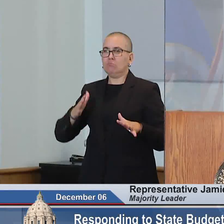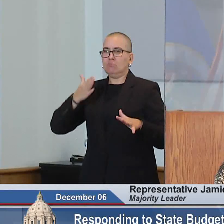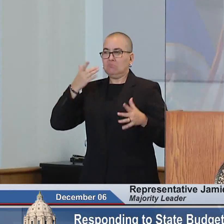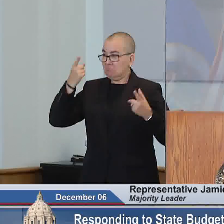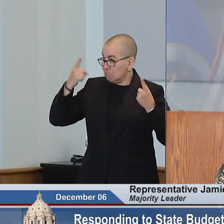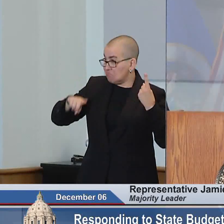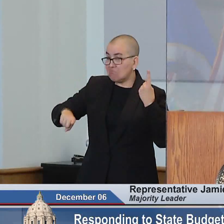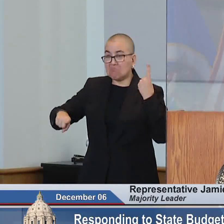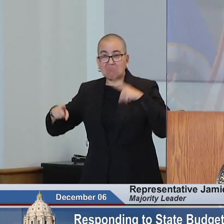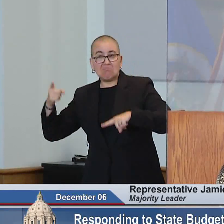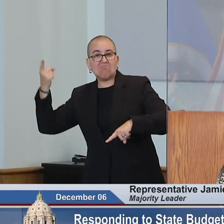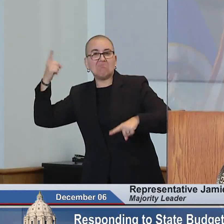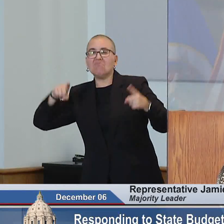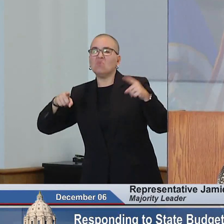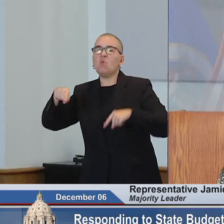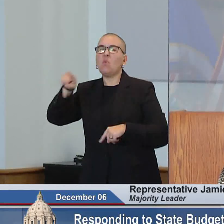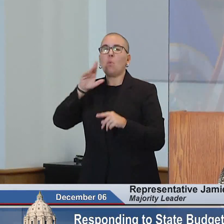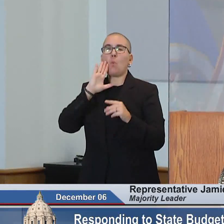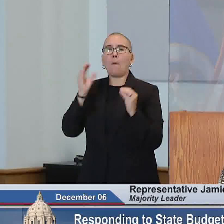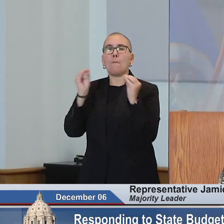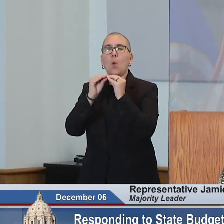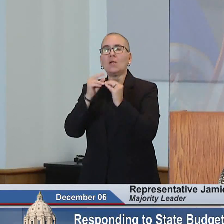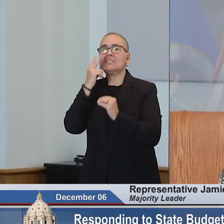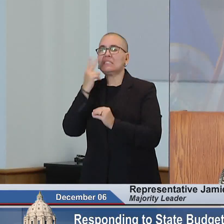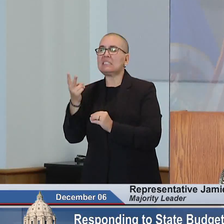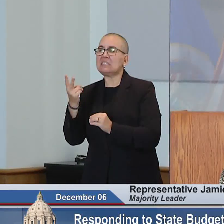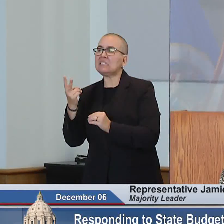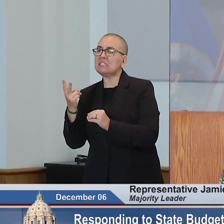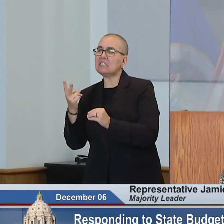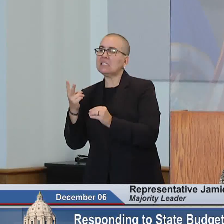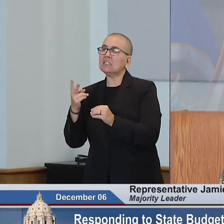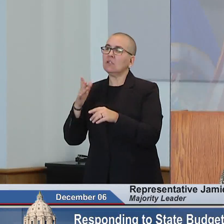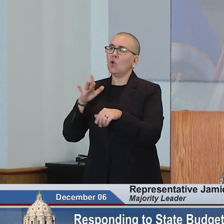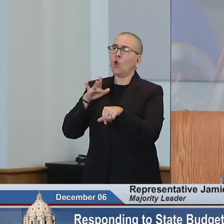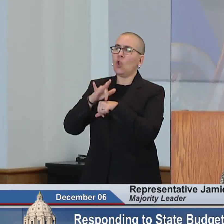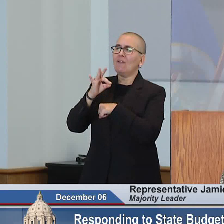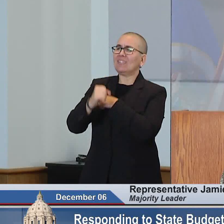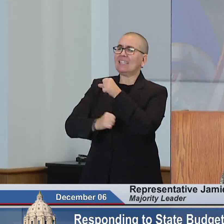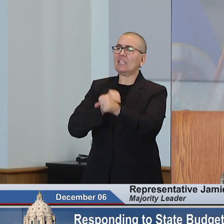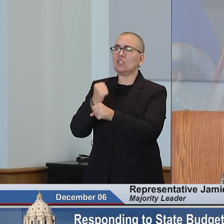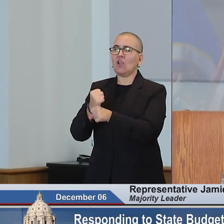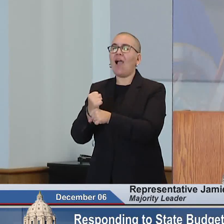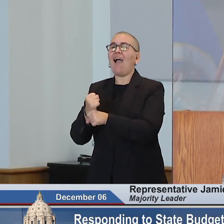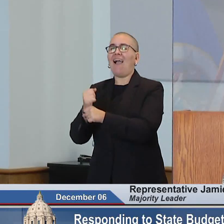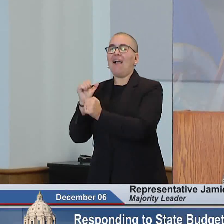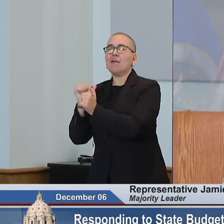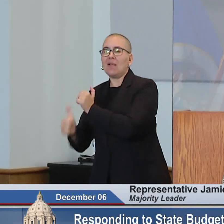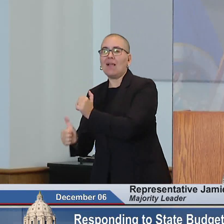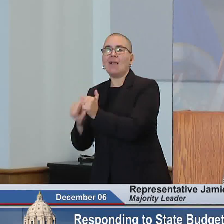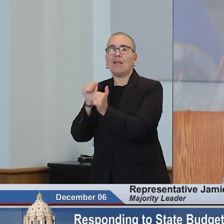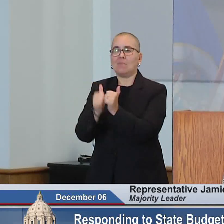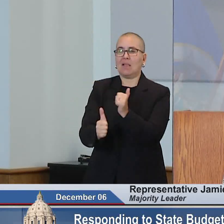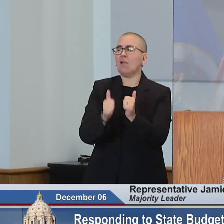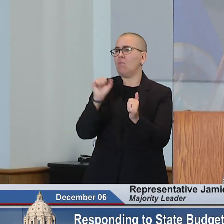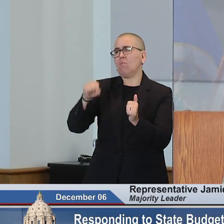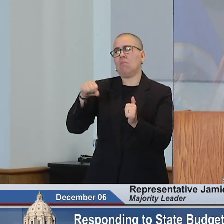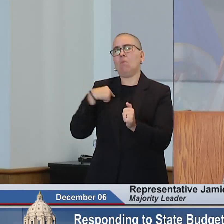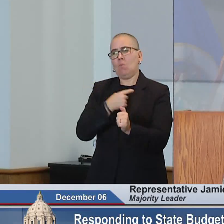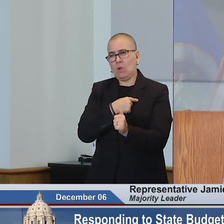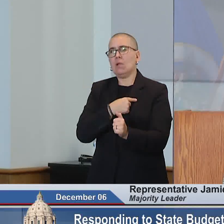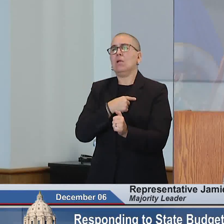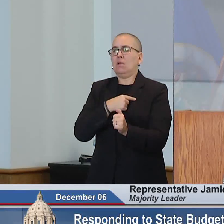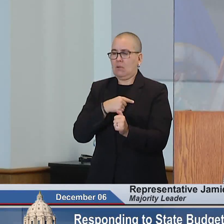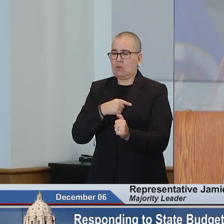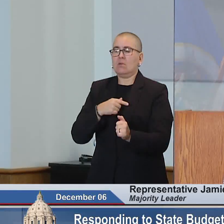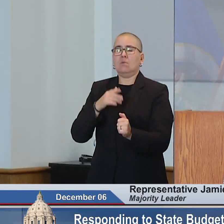moving individually, and so I think this will be a session with a high level of transparency for the public and where we can be proud of the work we're doing together.